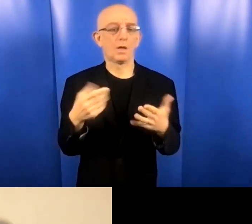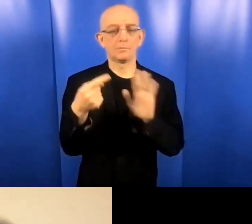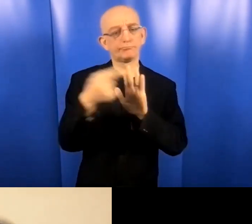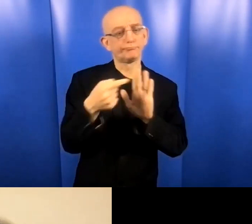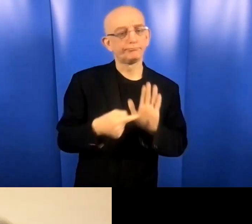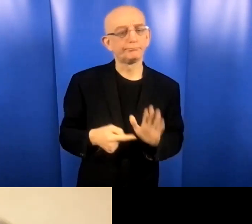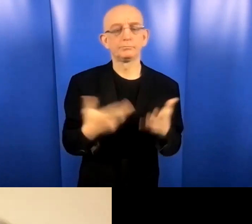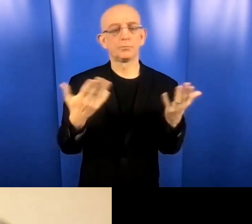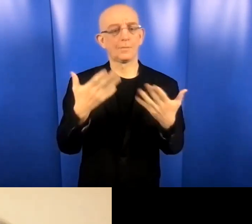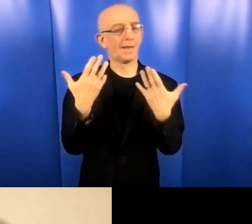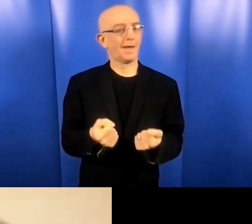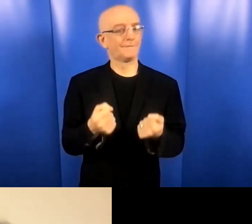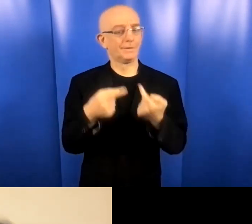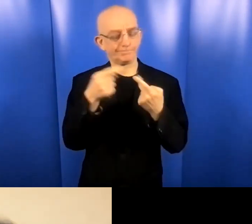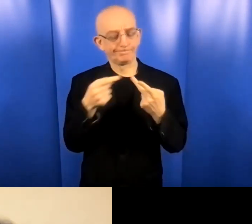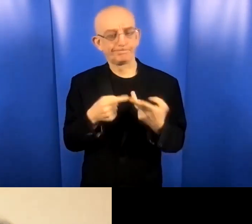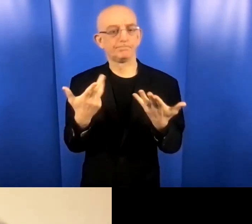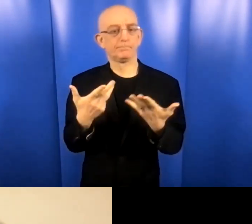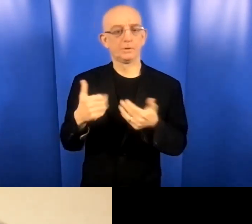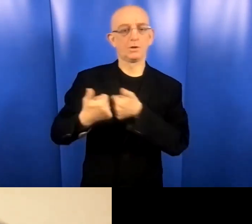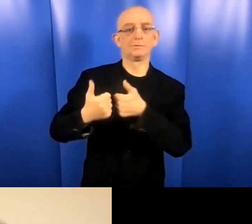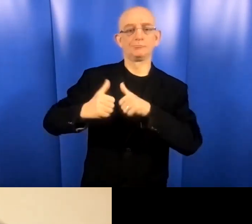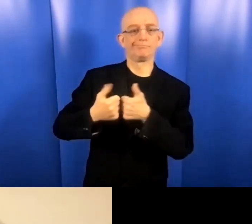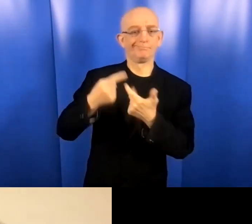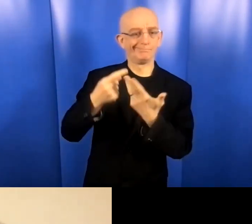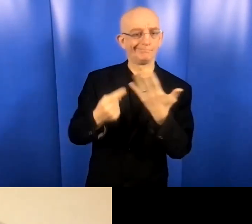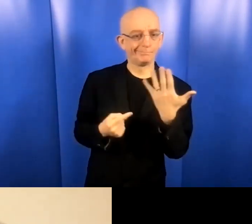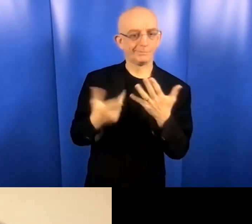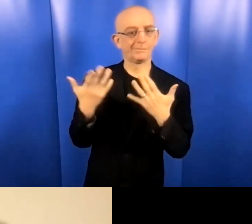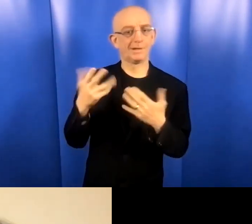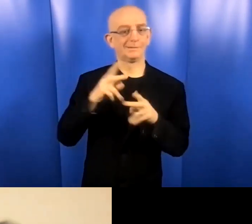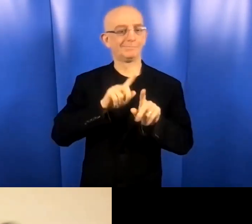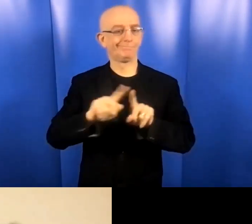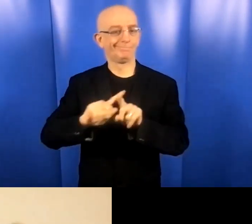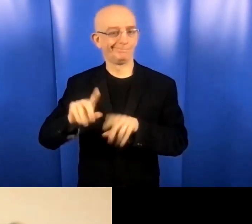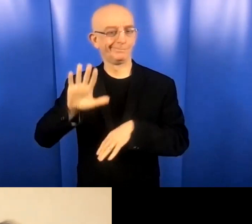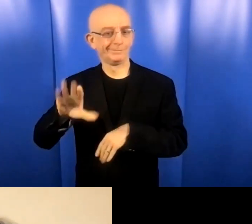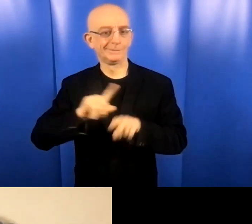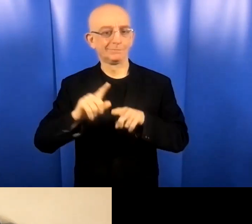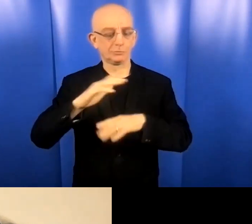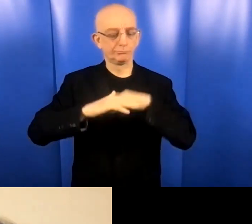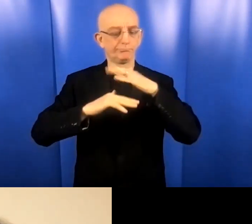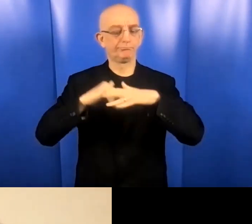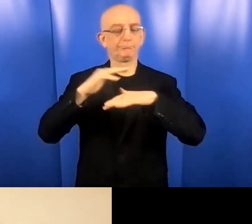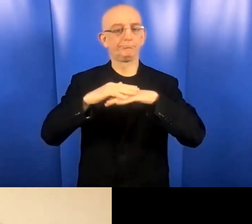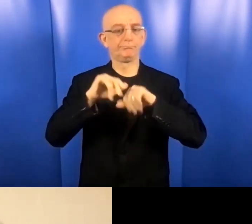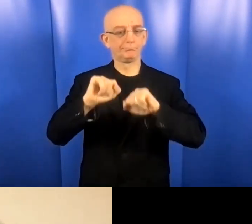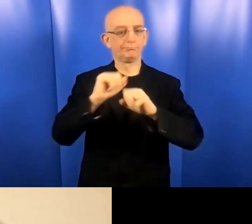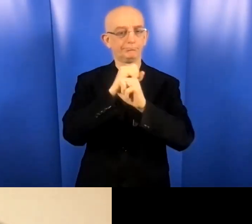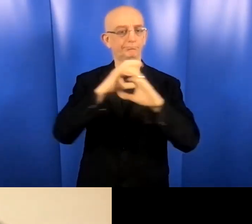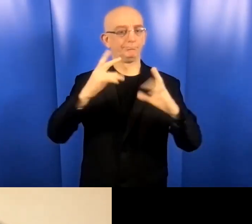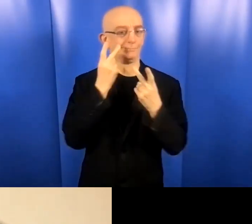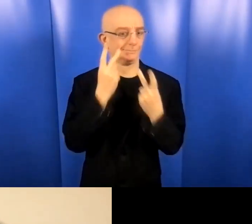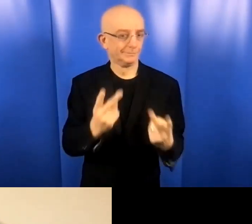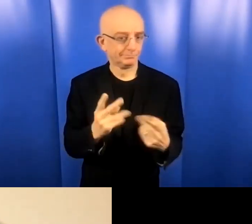highlighting some of the focus on those areas, because we work on indigenous person with disabilities who comprise